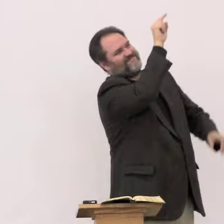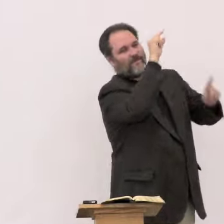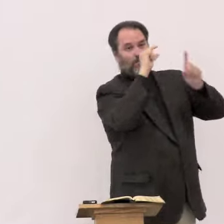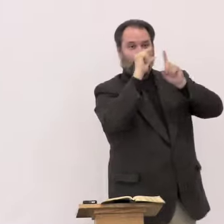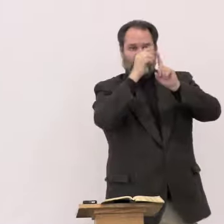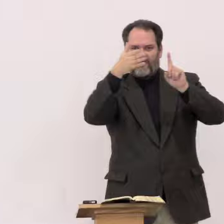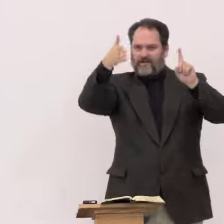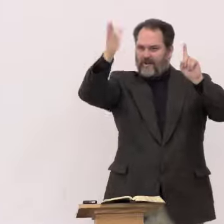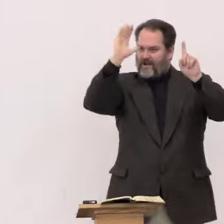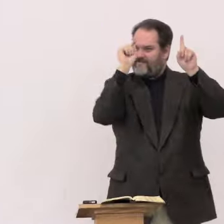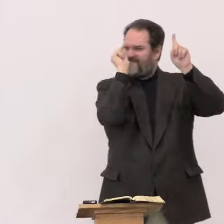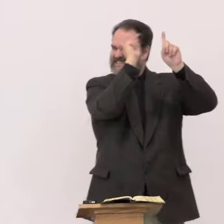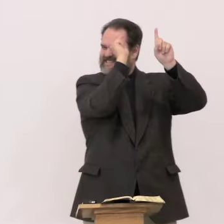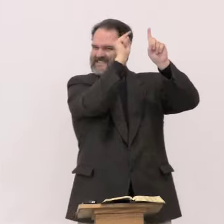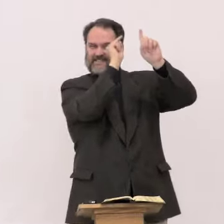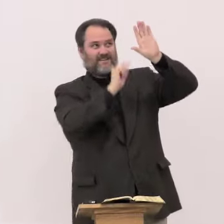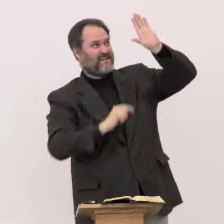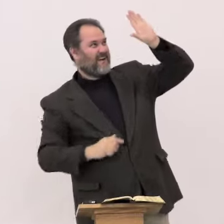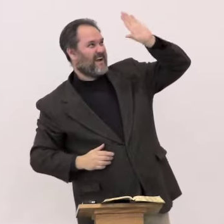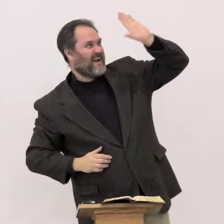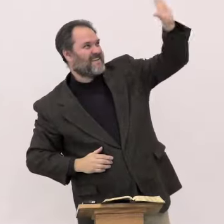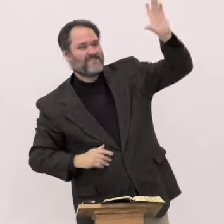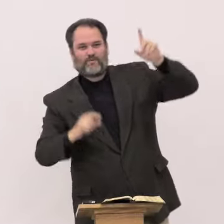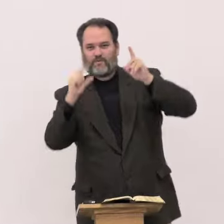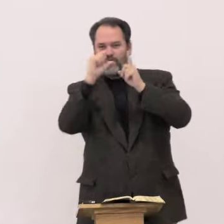Enough of that, we're going to focus on the Word of God,